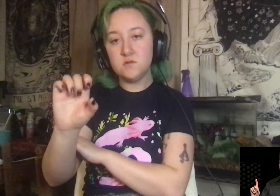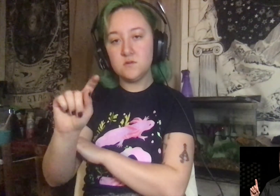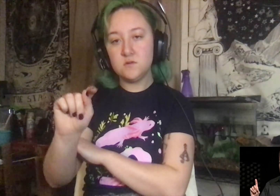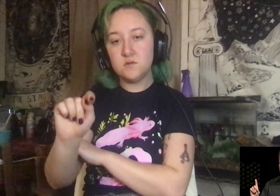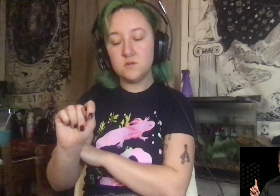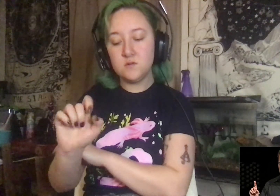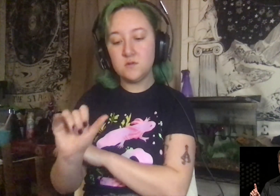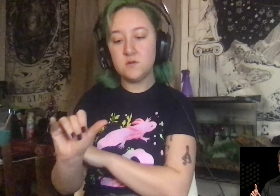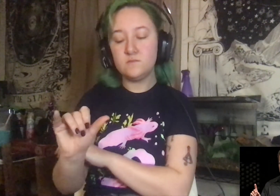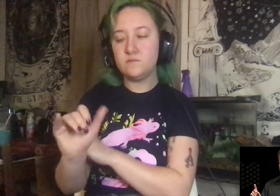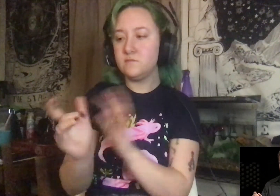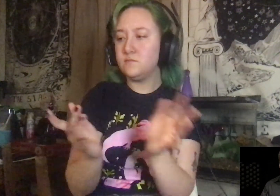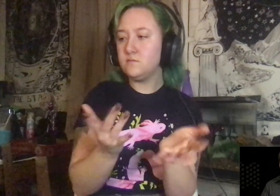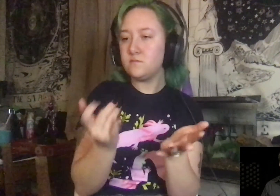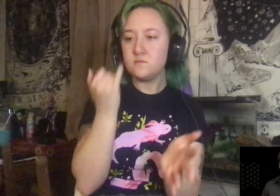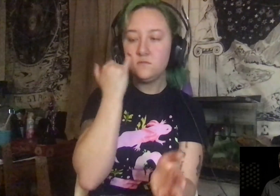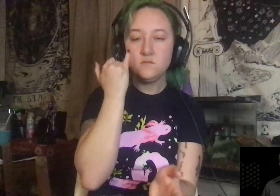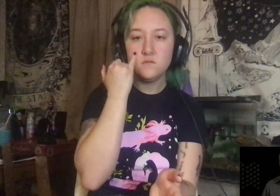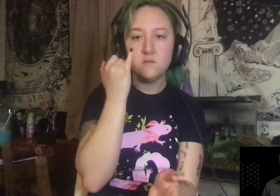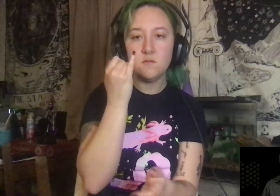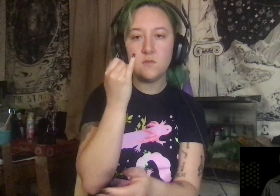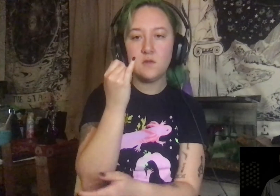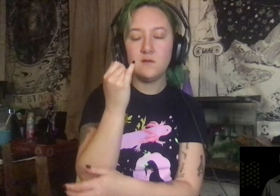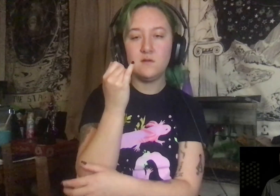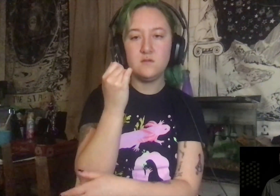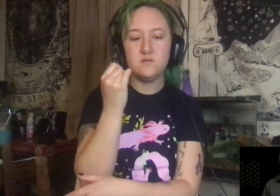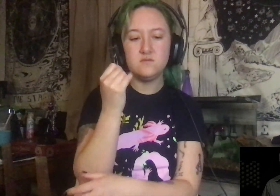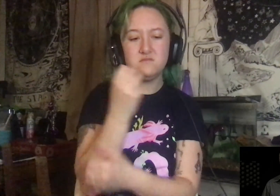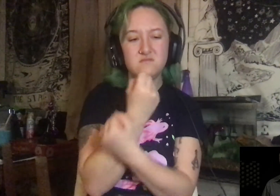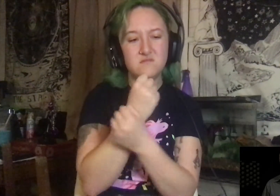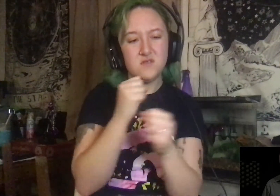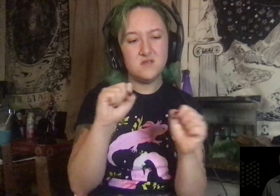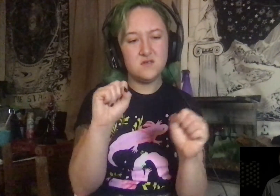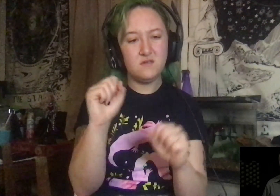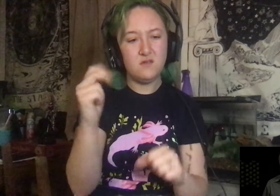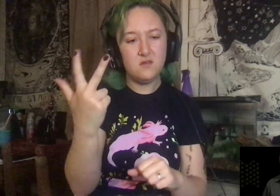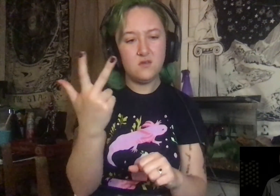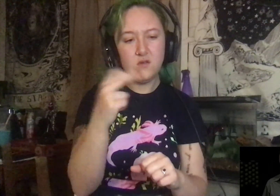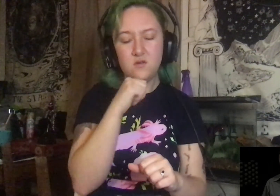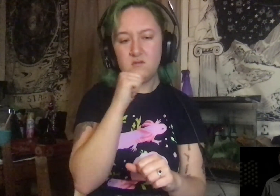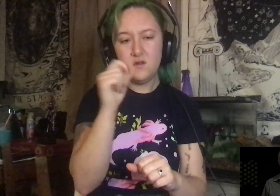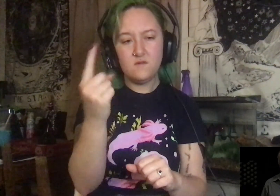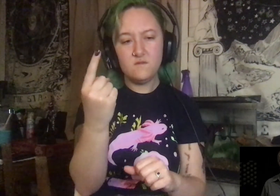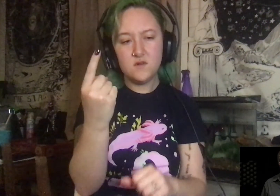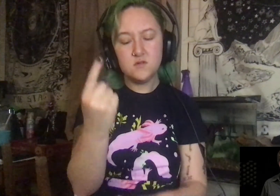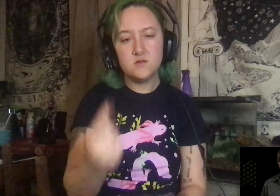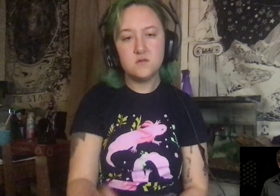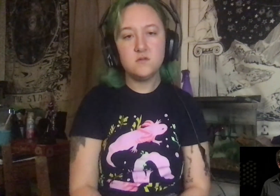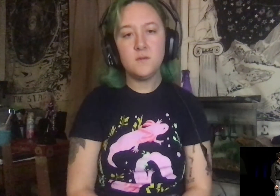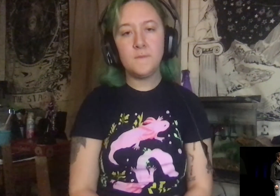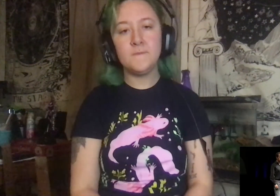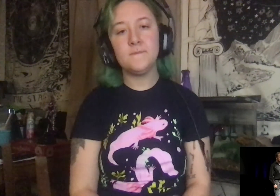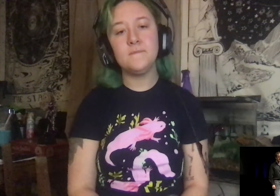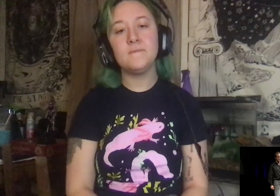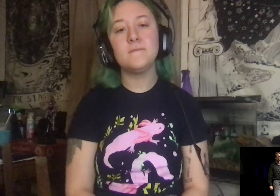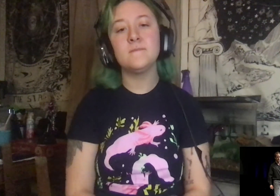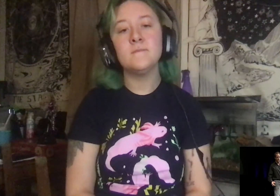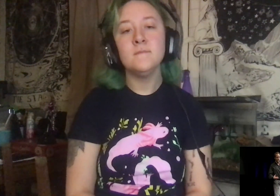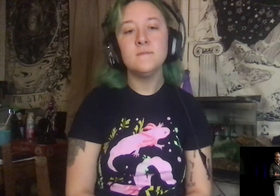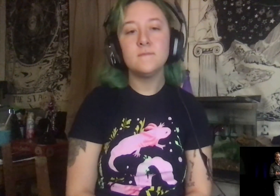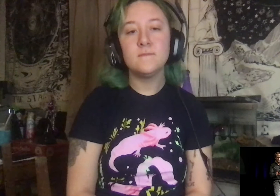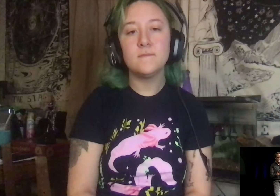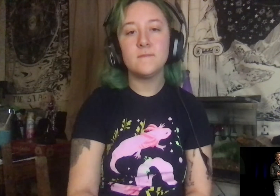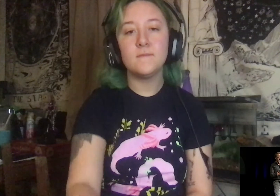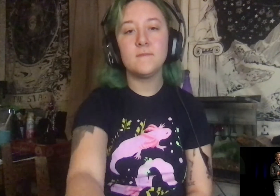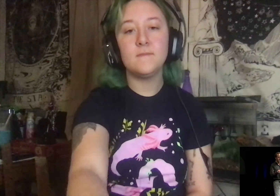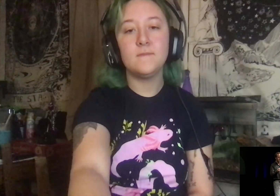No, really, what I mean to say is, I value my safety on these crazy jobs as much as the people that